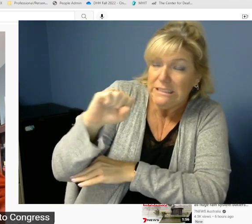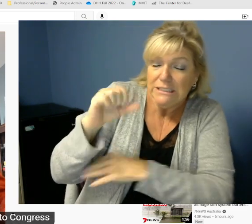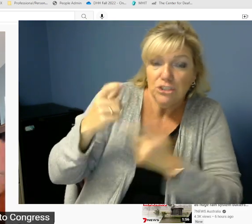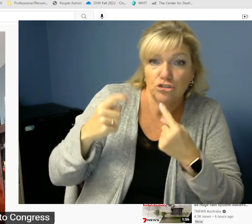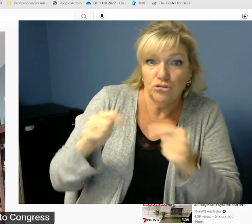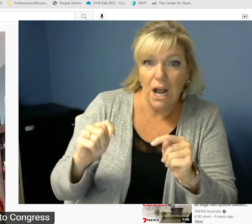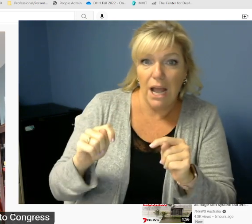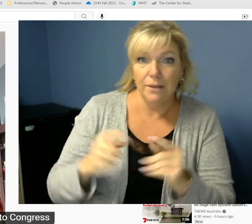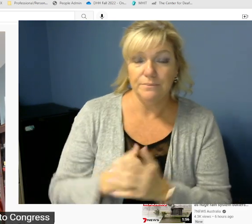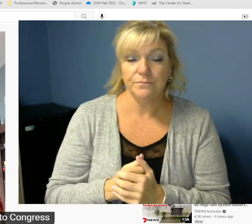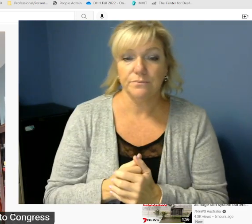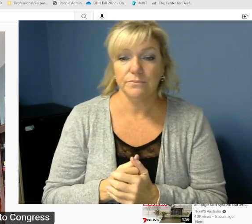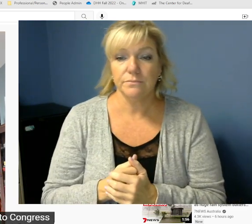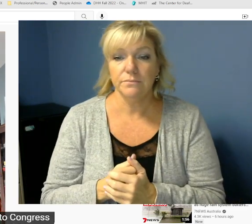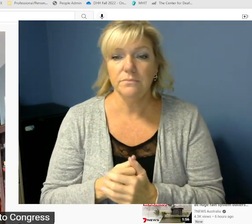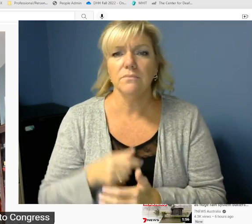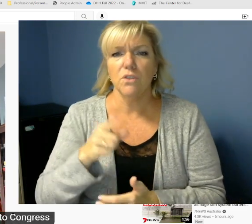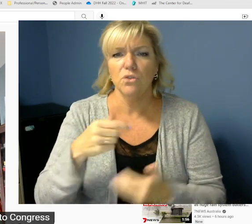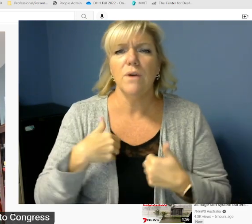You've got